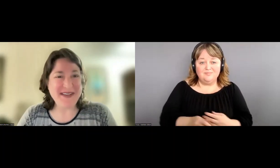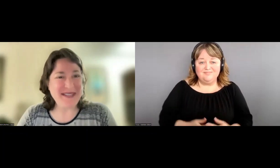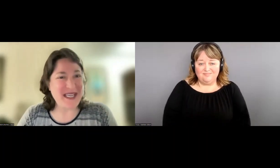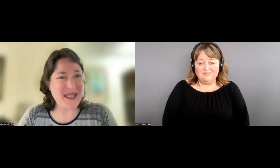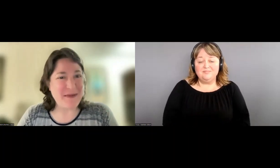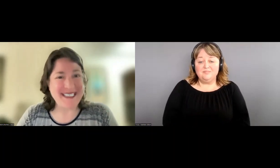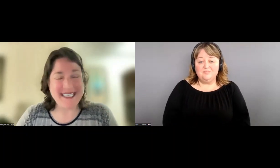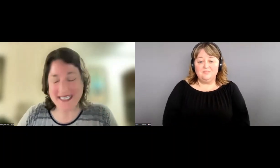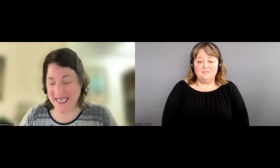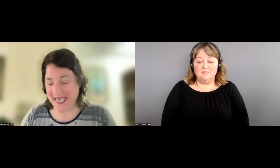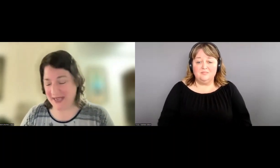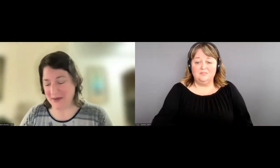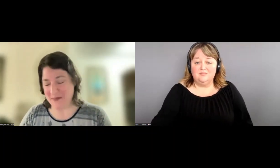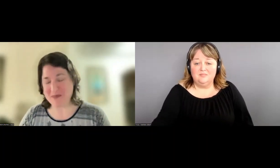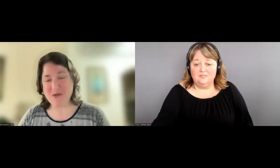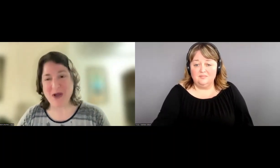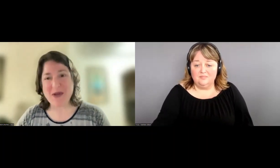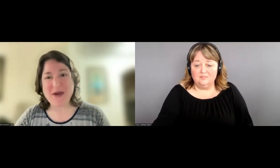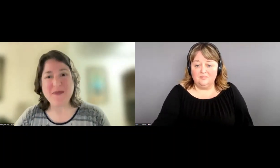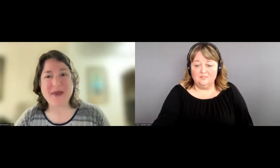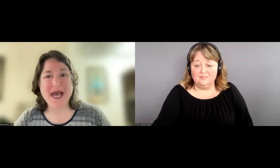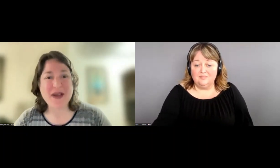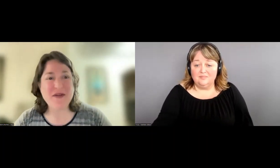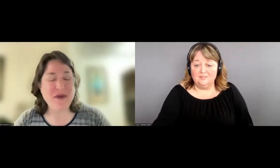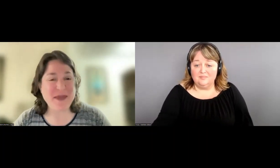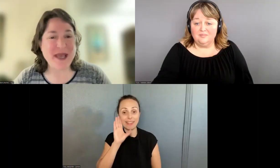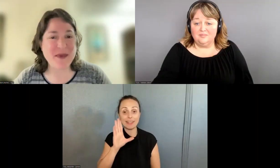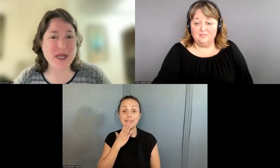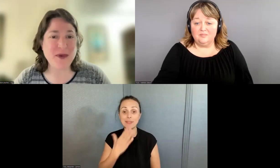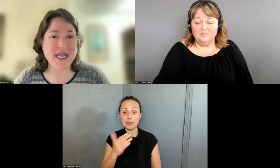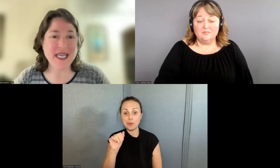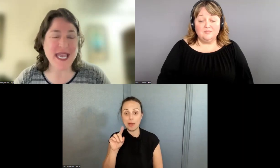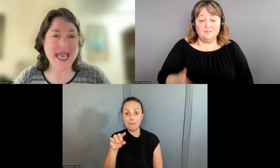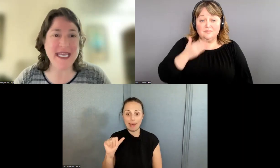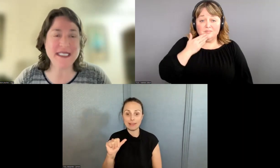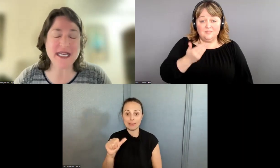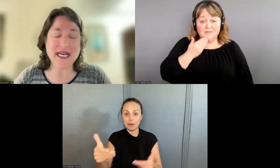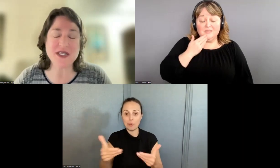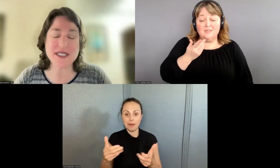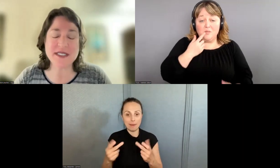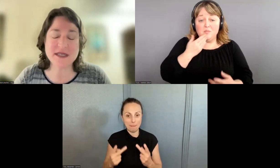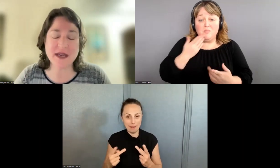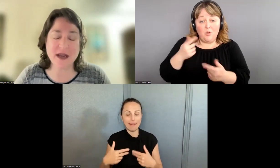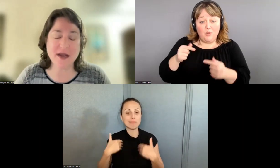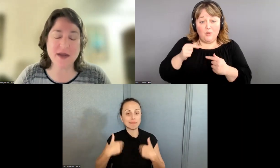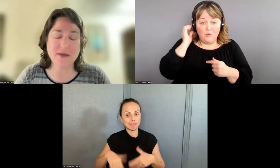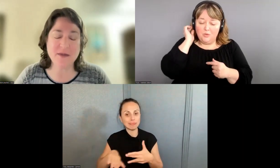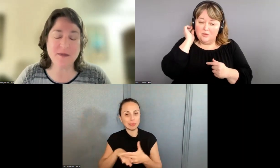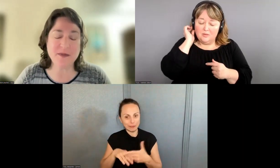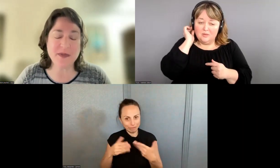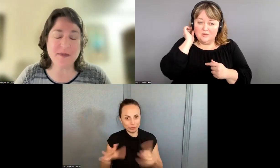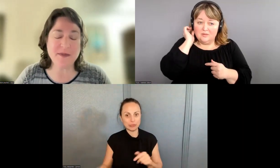Thank you. Thank you, Amanda. Welcome back from that body break. And